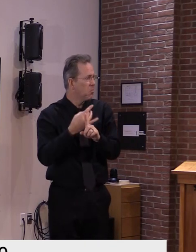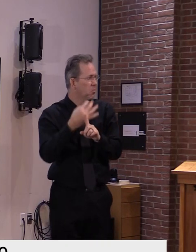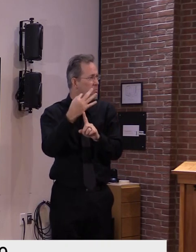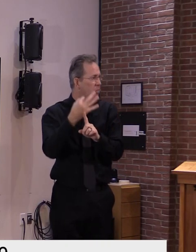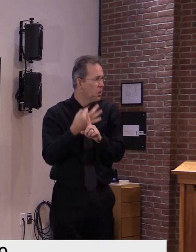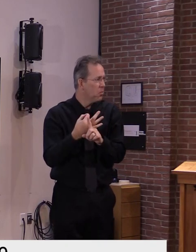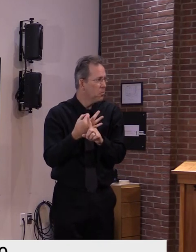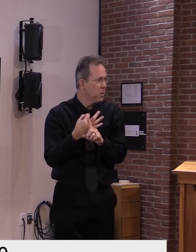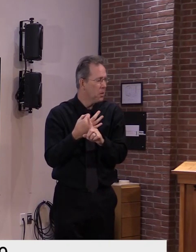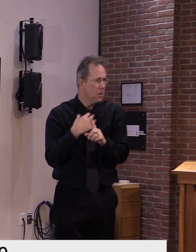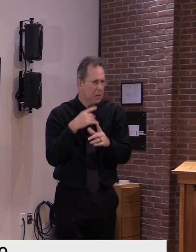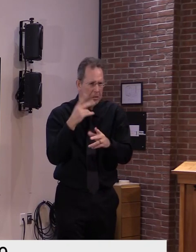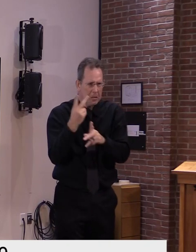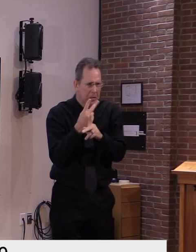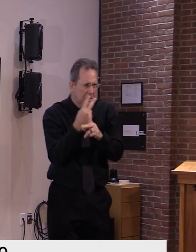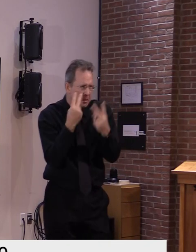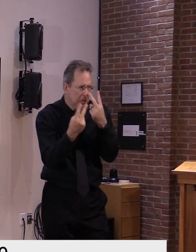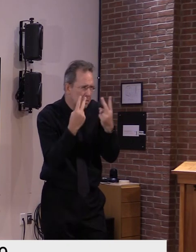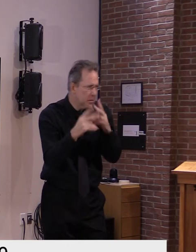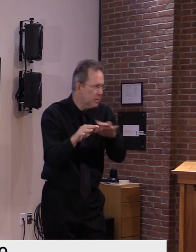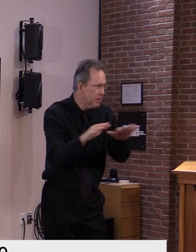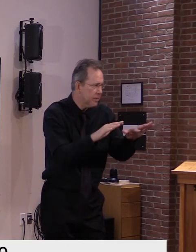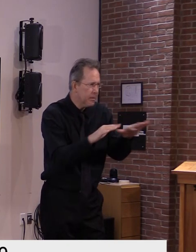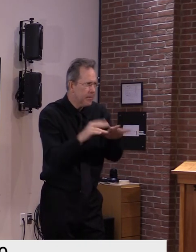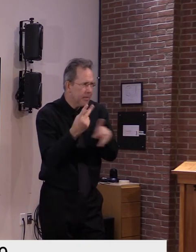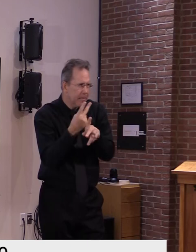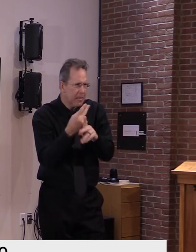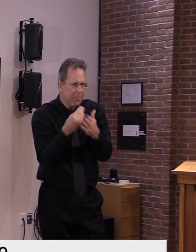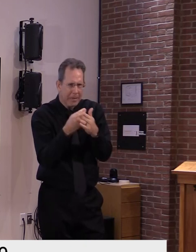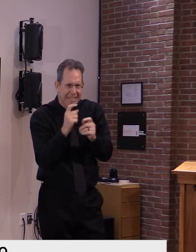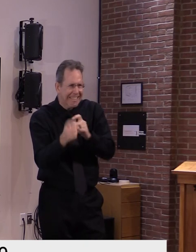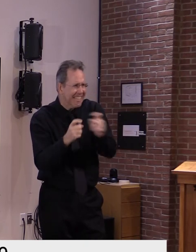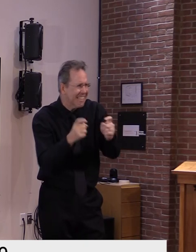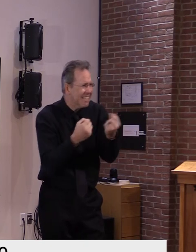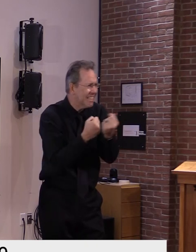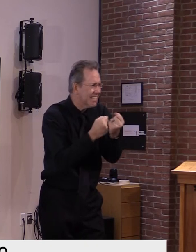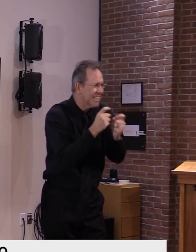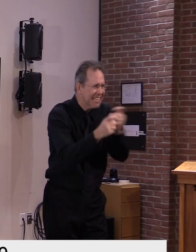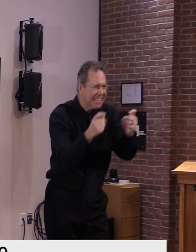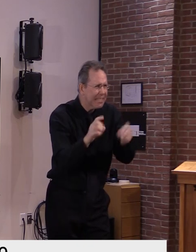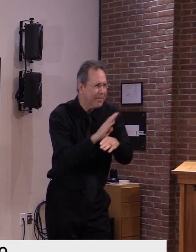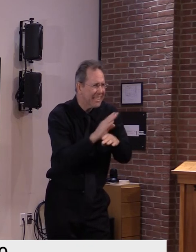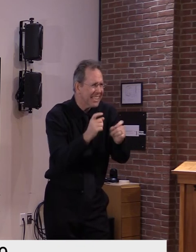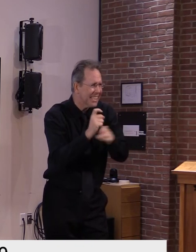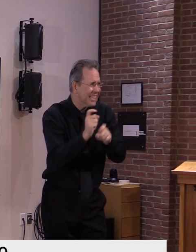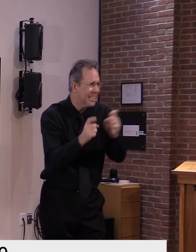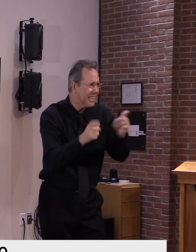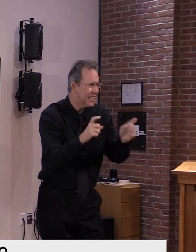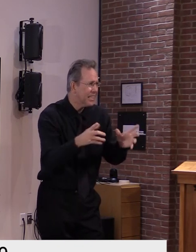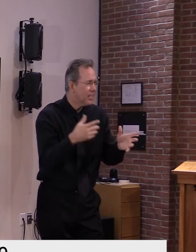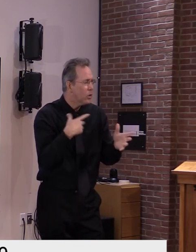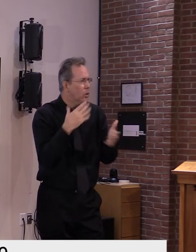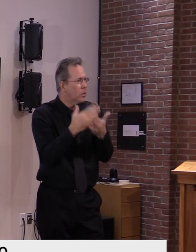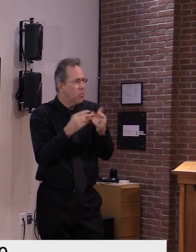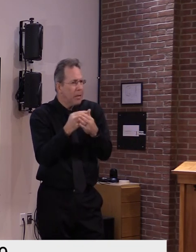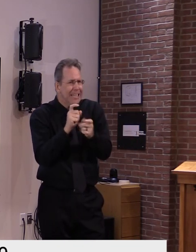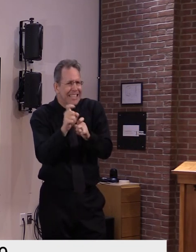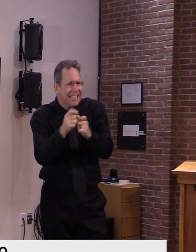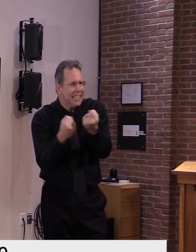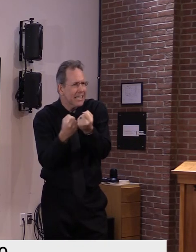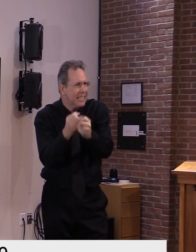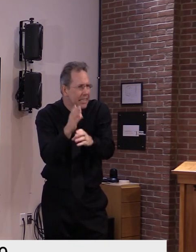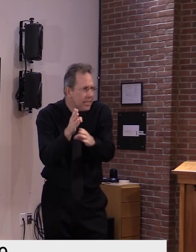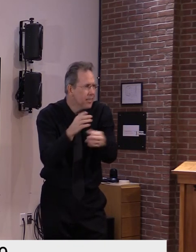allot the stimulus money to different sectors, we've highlighted the extreme